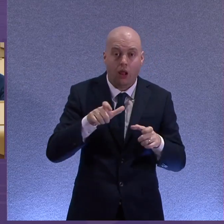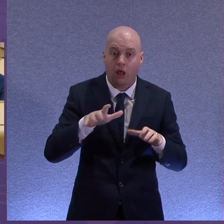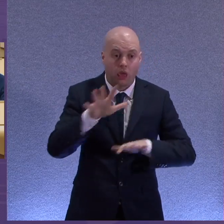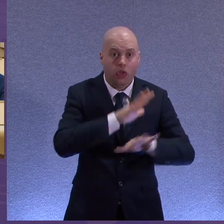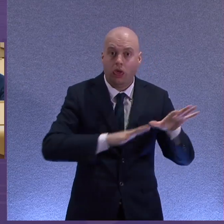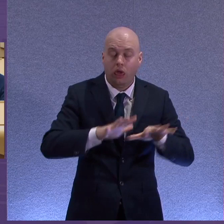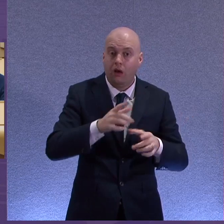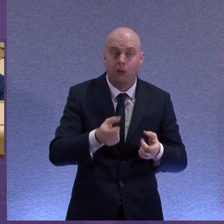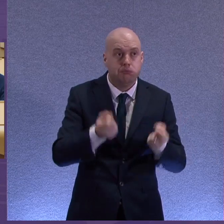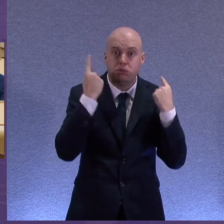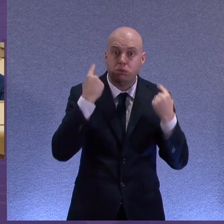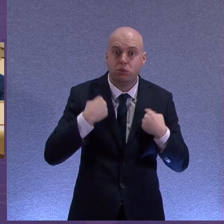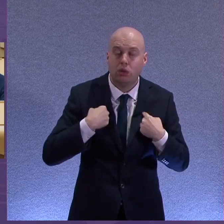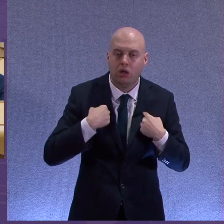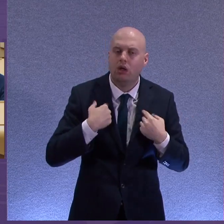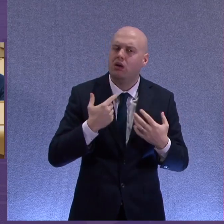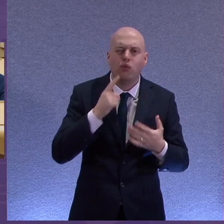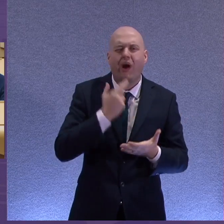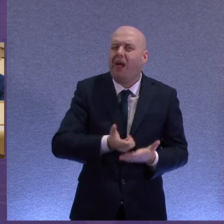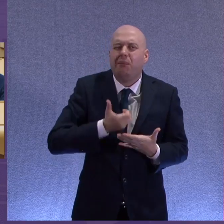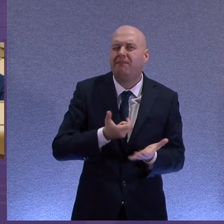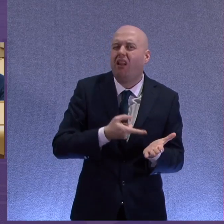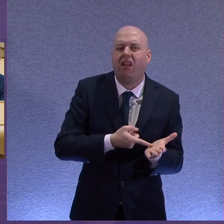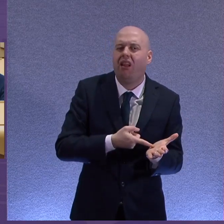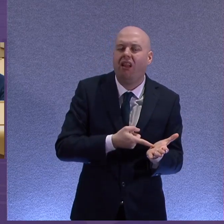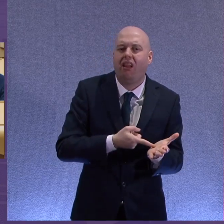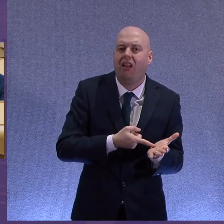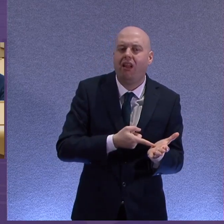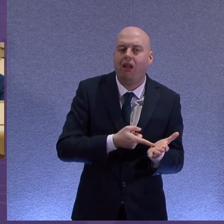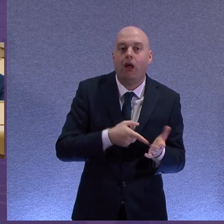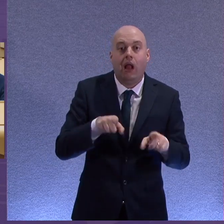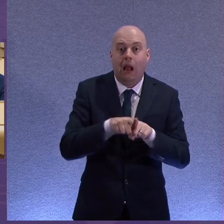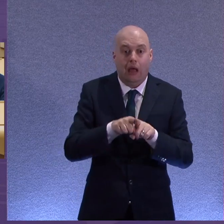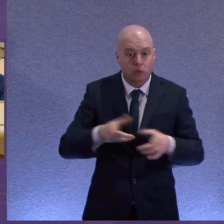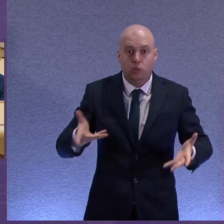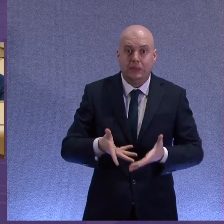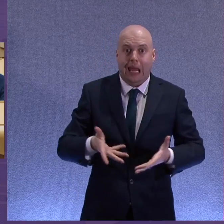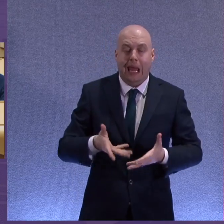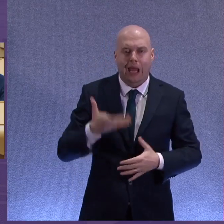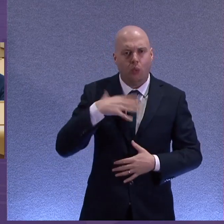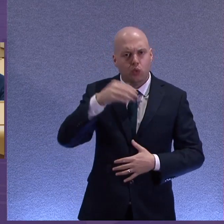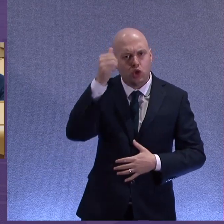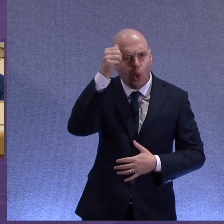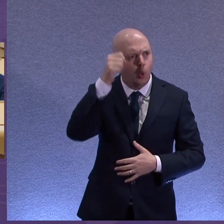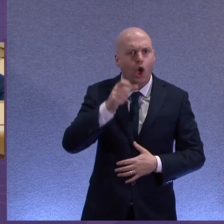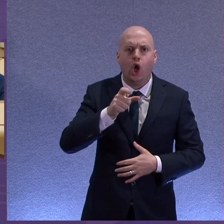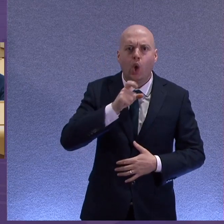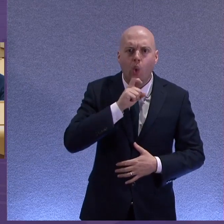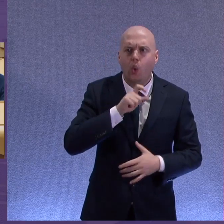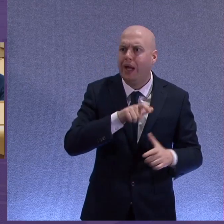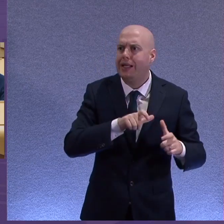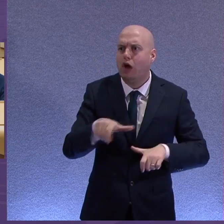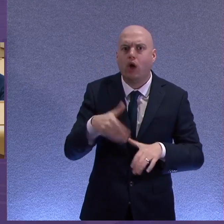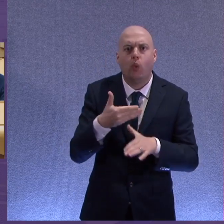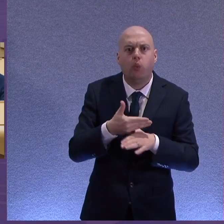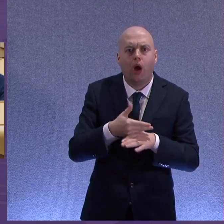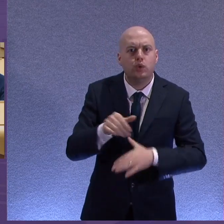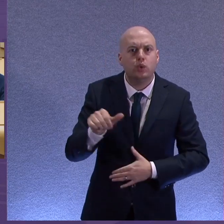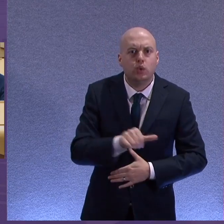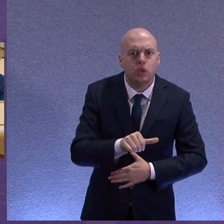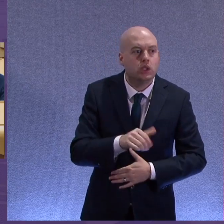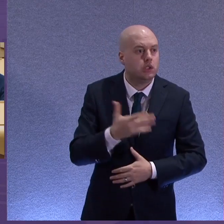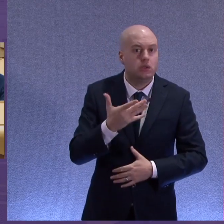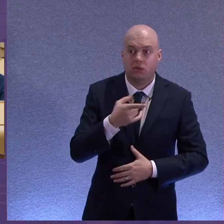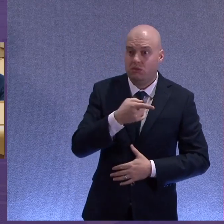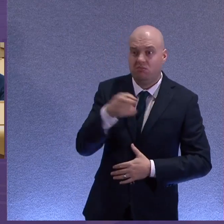rendered unnecessary. Today, that centres on who should be going to work, and particularly those in the construction sector, with both the Prime Minister